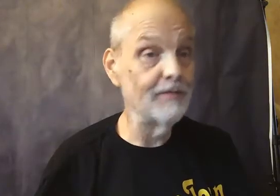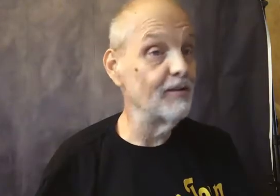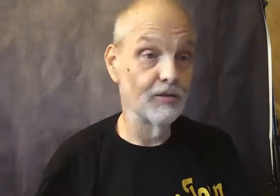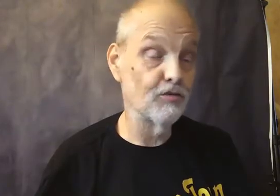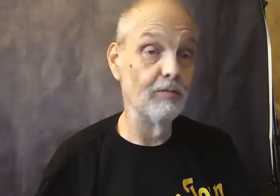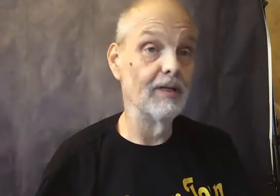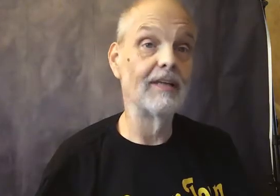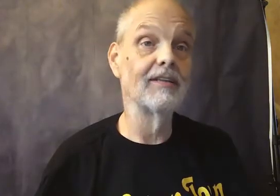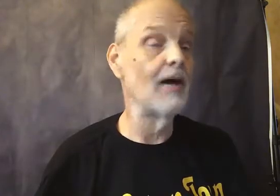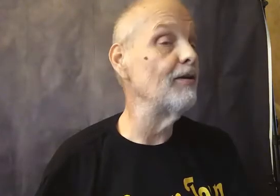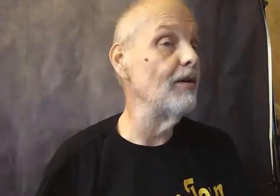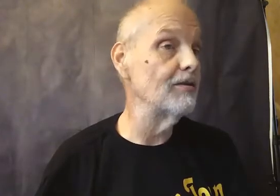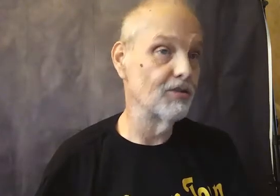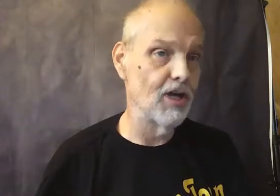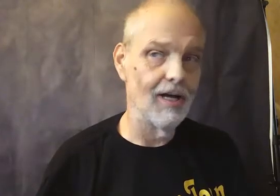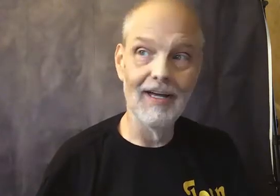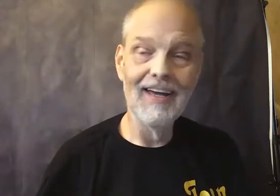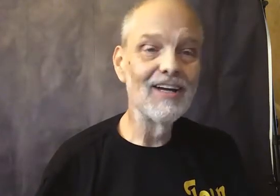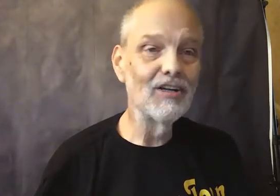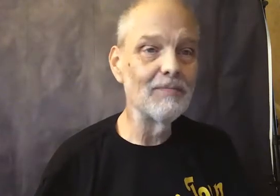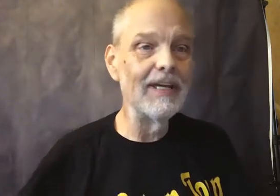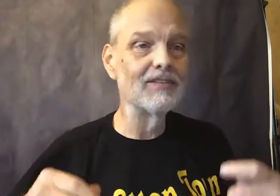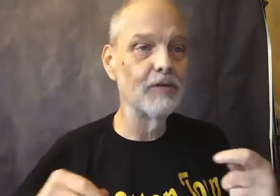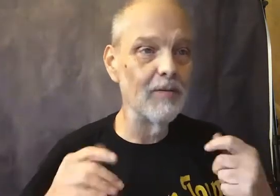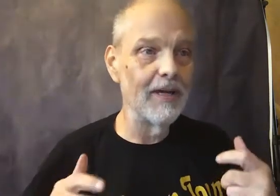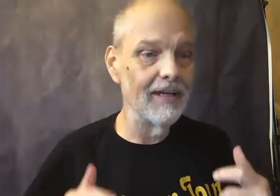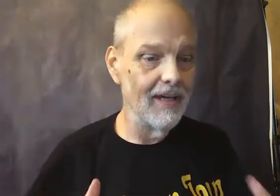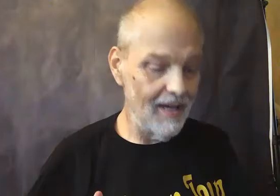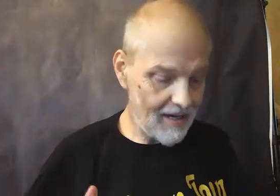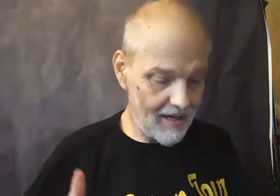they'll scream it at the top of their lungs, cha, because it means really big.